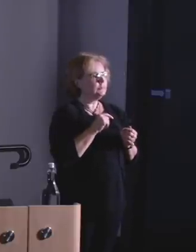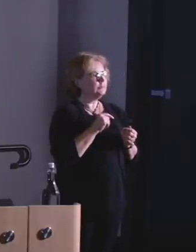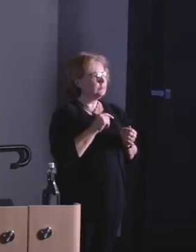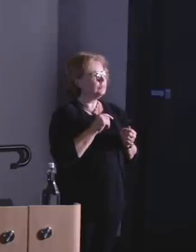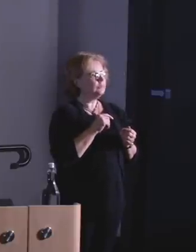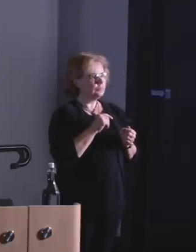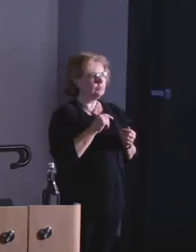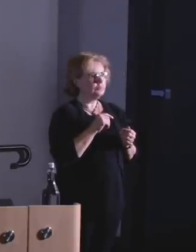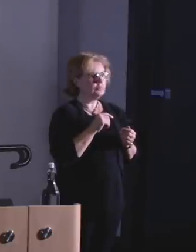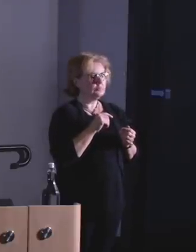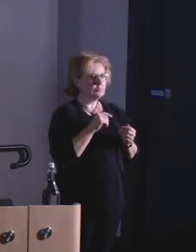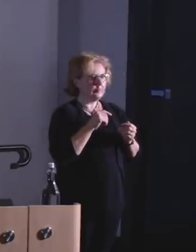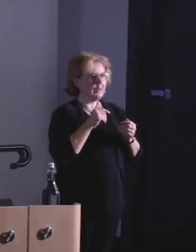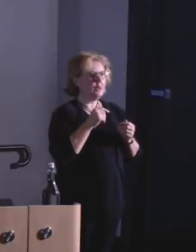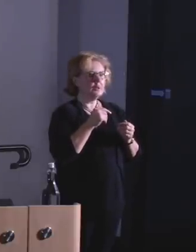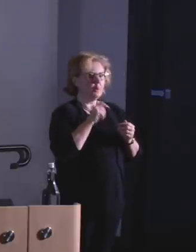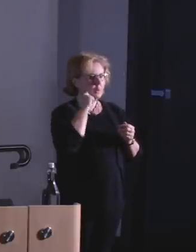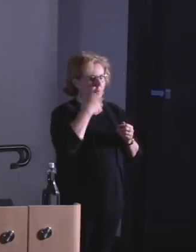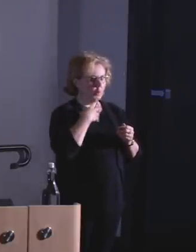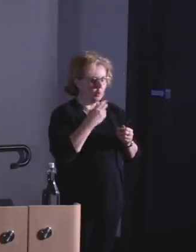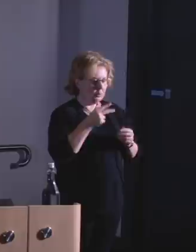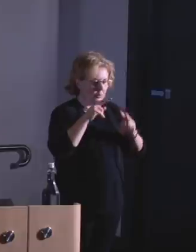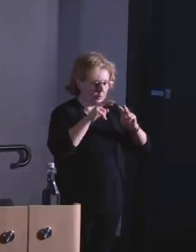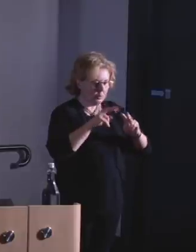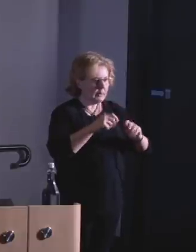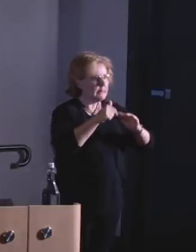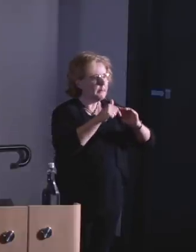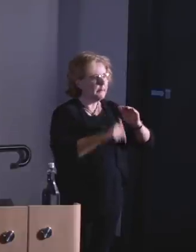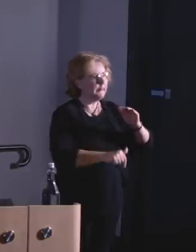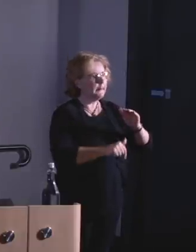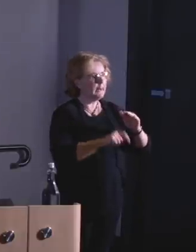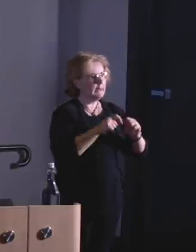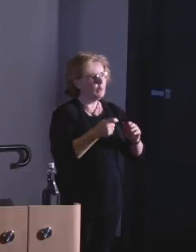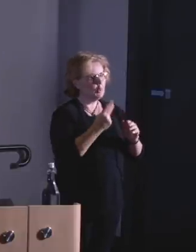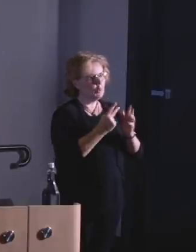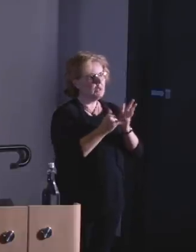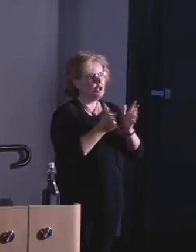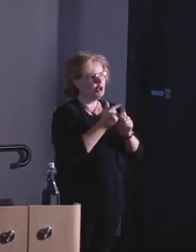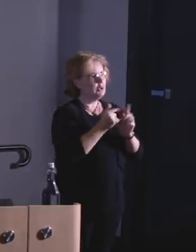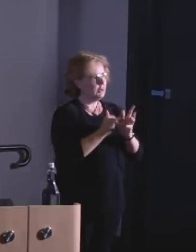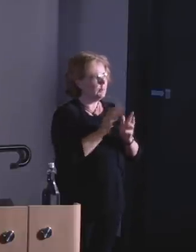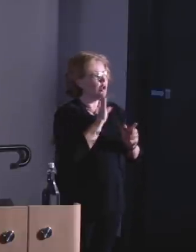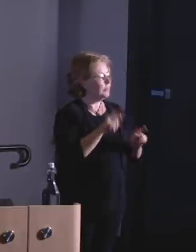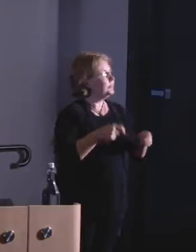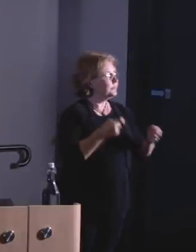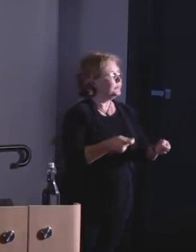stages of this presentation. One of the things I do want to talk about, though, is